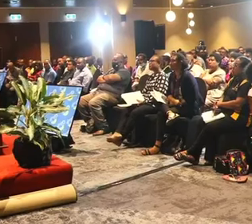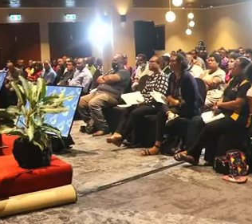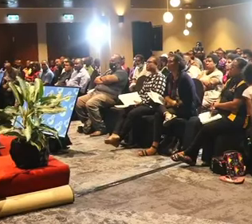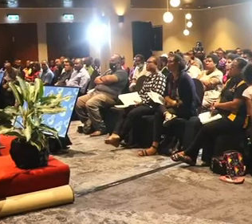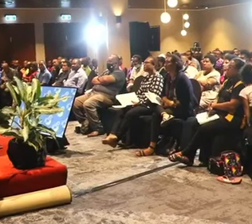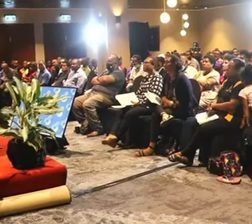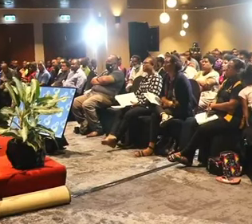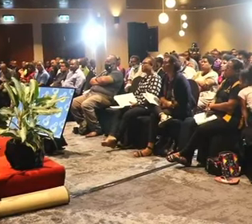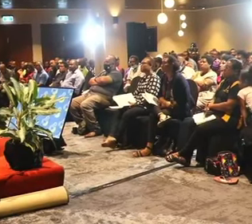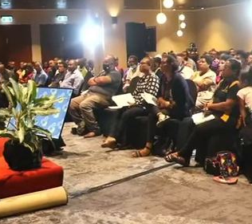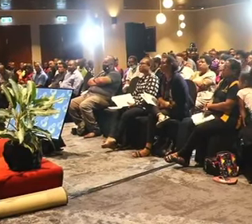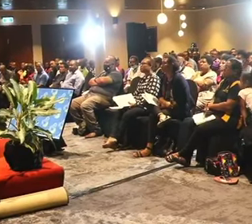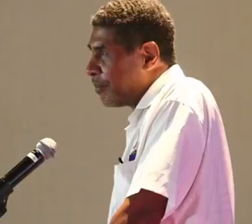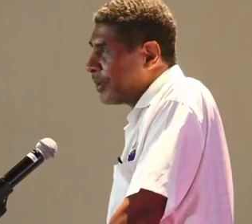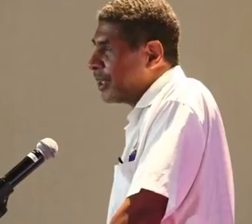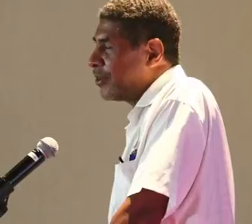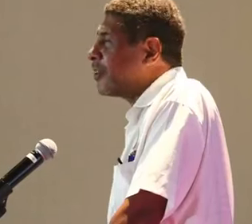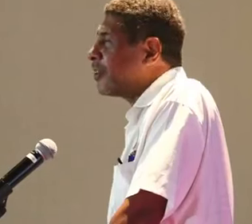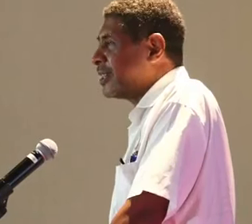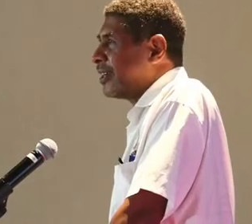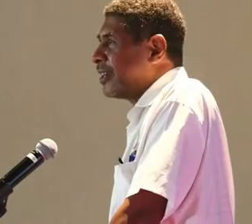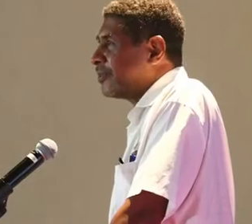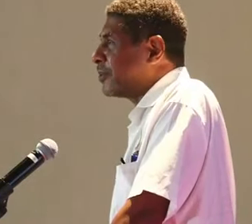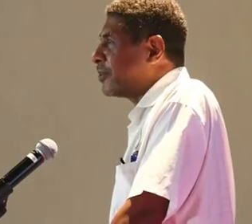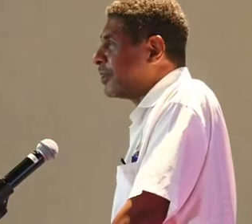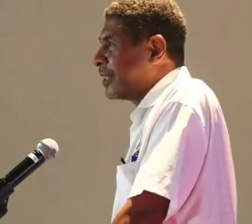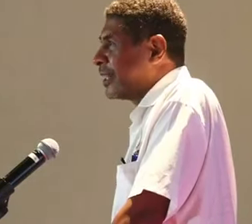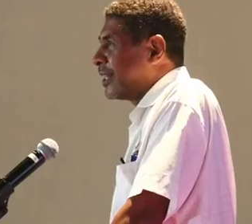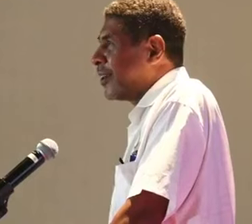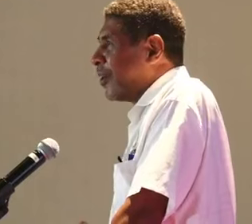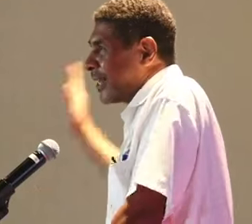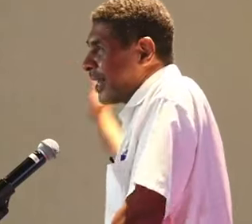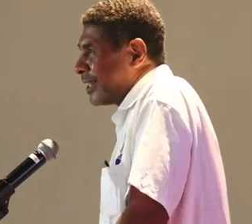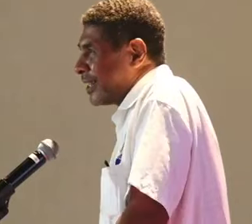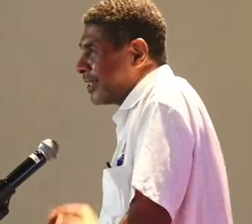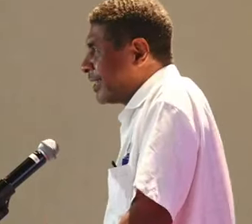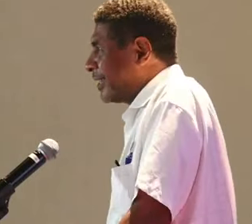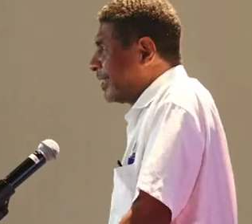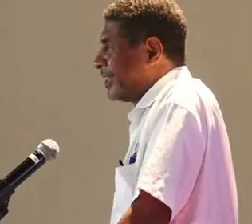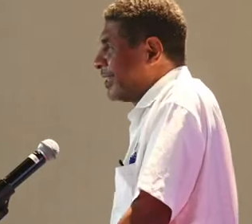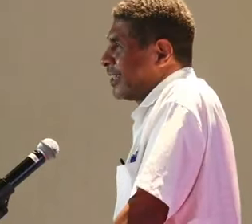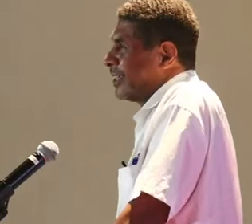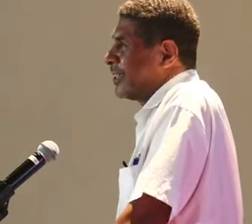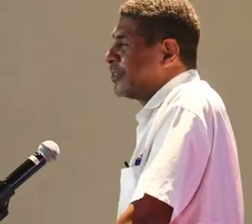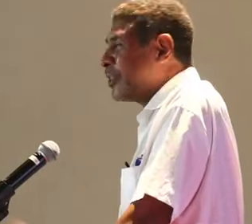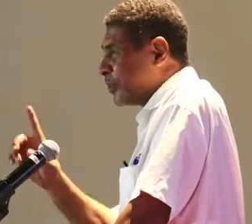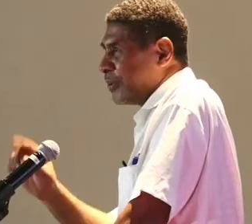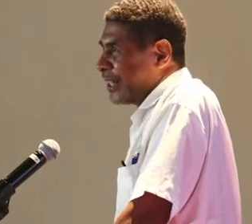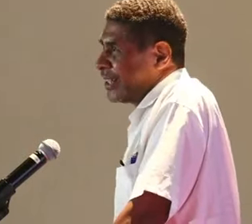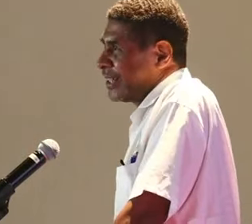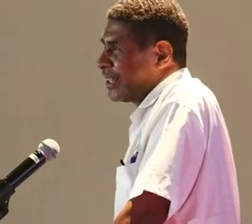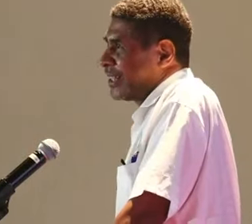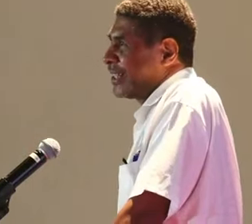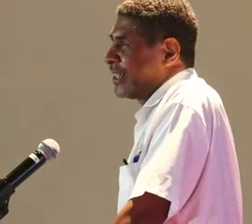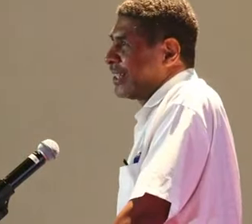don't necessarily, if you register a company, you don't necessarily have to do all the activities. Just do